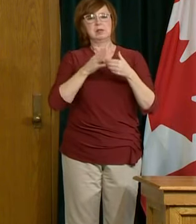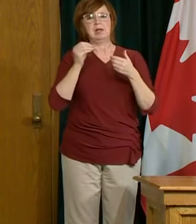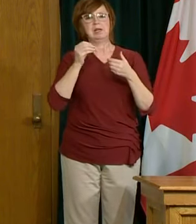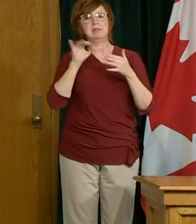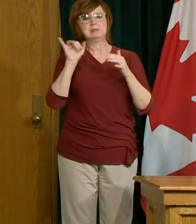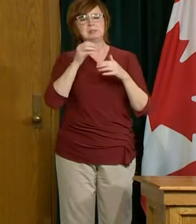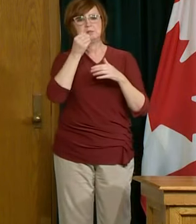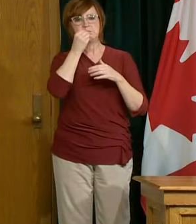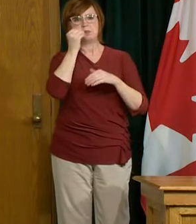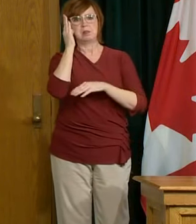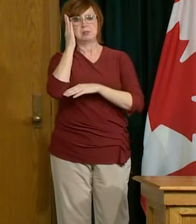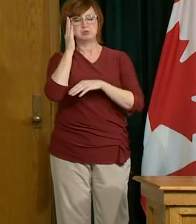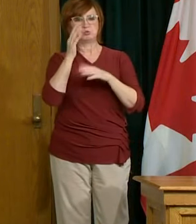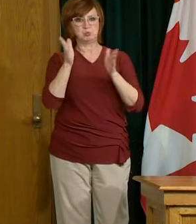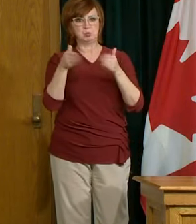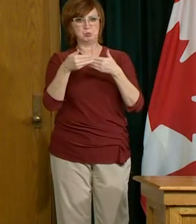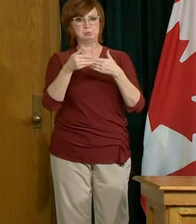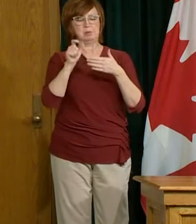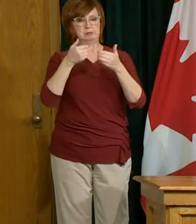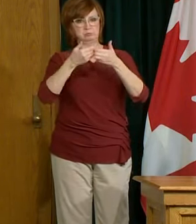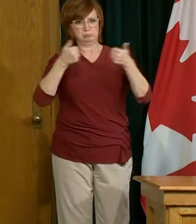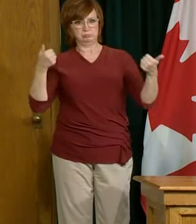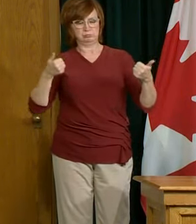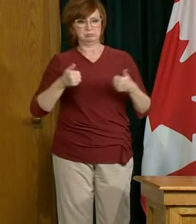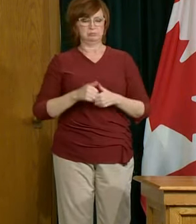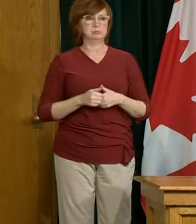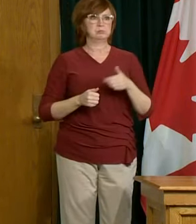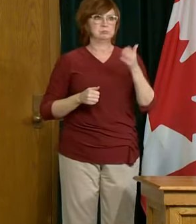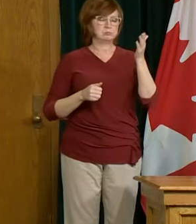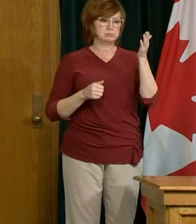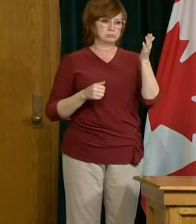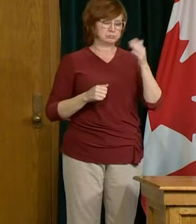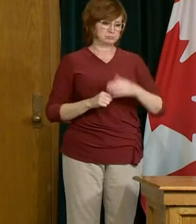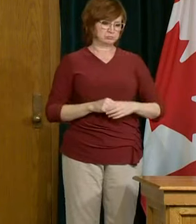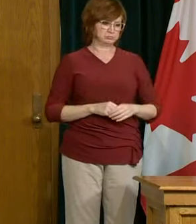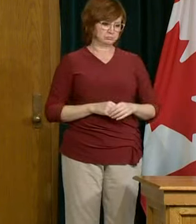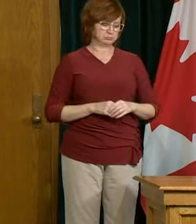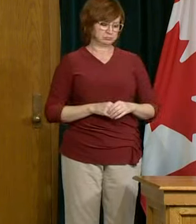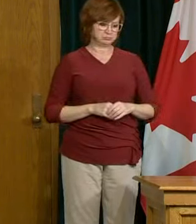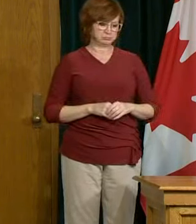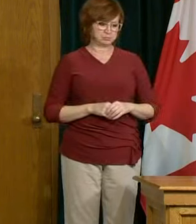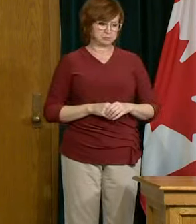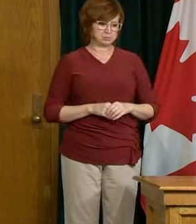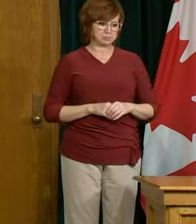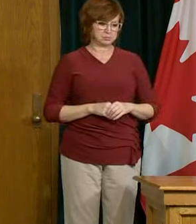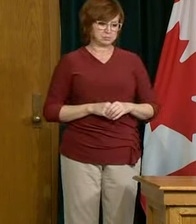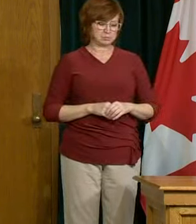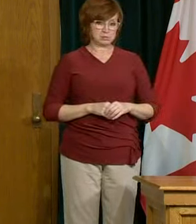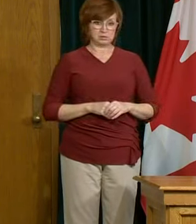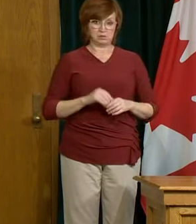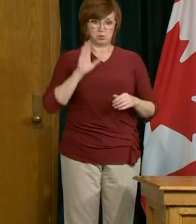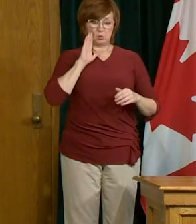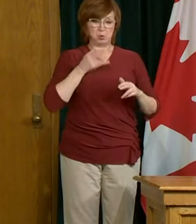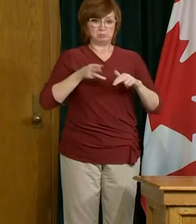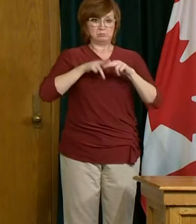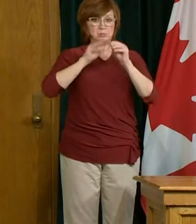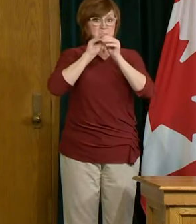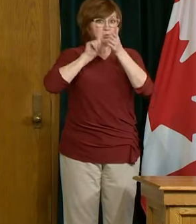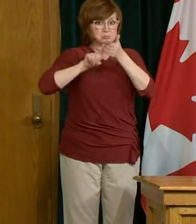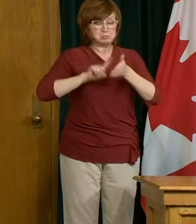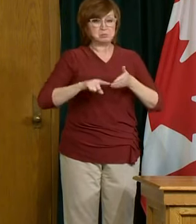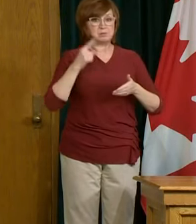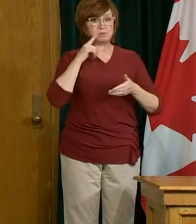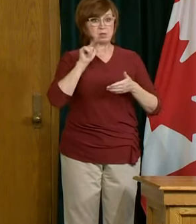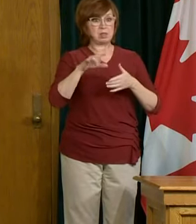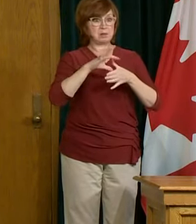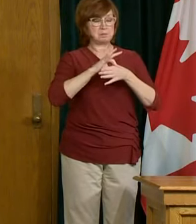Mark? Yes. Are we going to be ramping up inspections of these places to make sure that they are following these guidelines